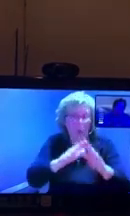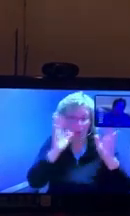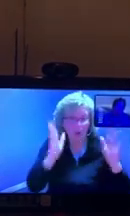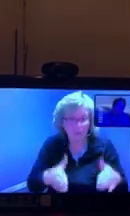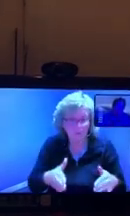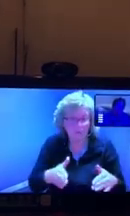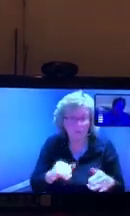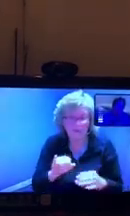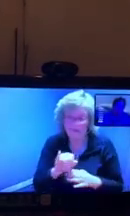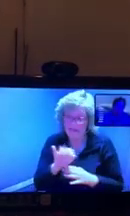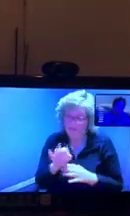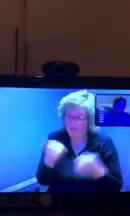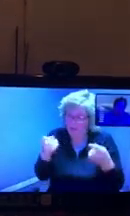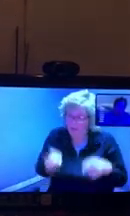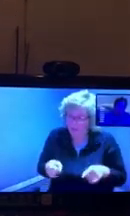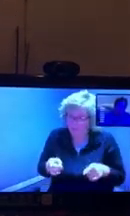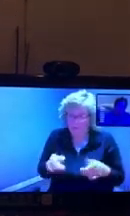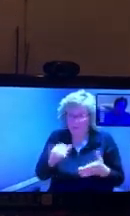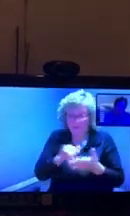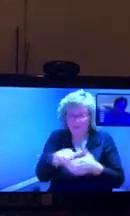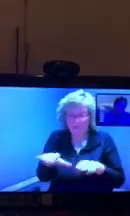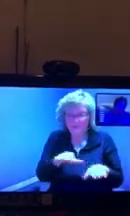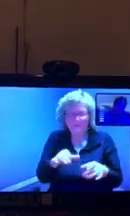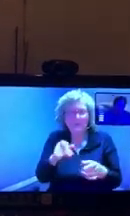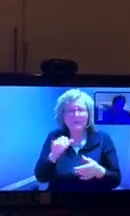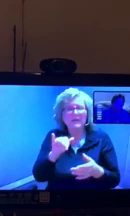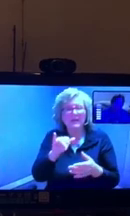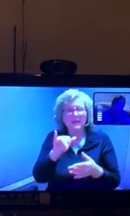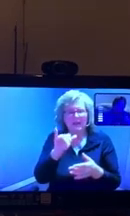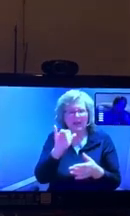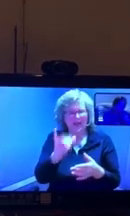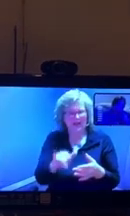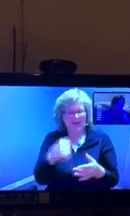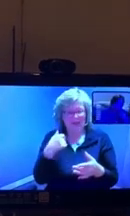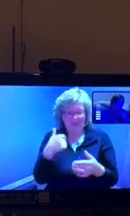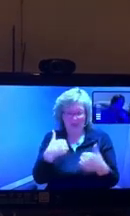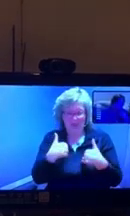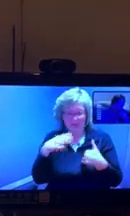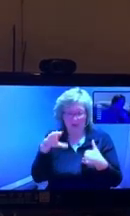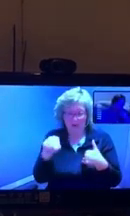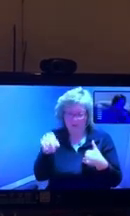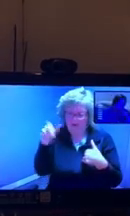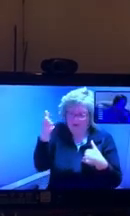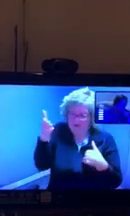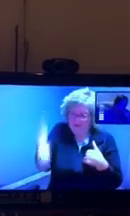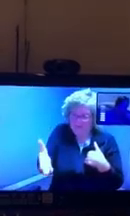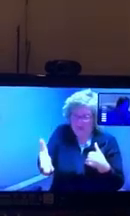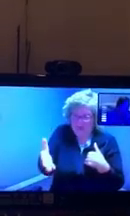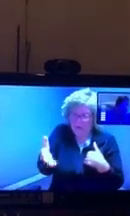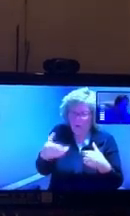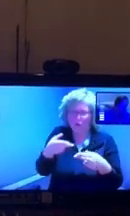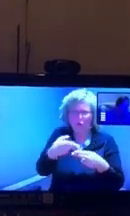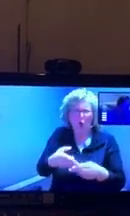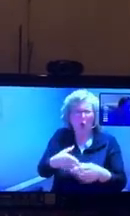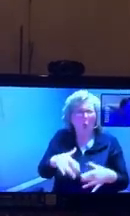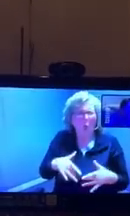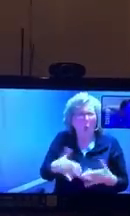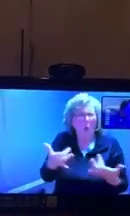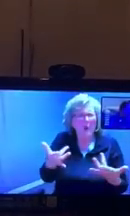does, that there's a company out there called Wazsupp Crowdfunding that has $1 billion so that when you reach out to